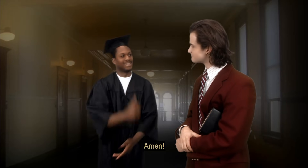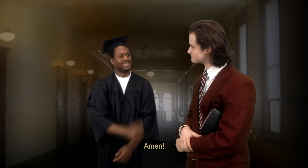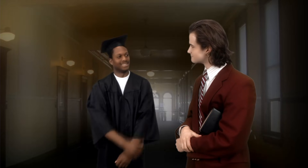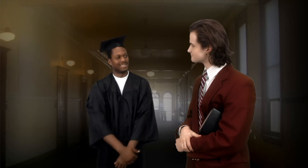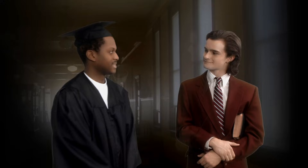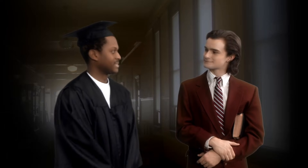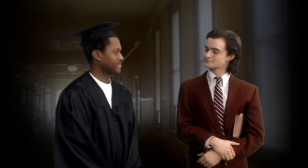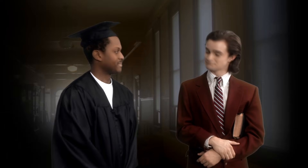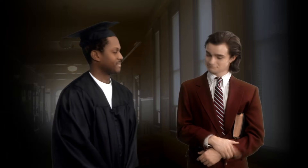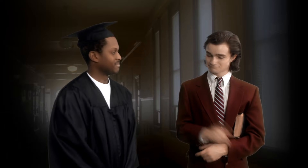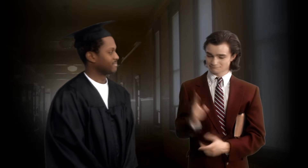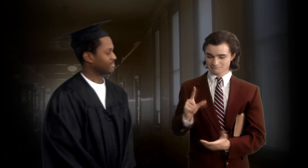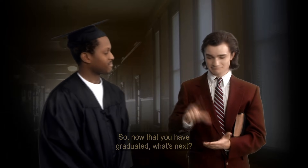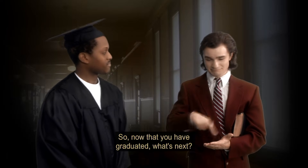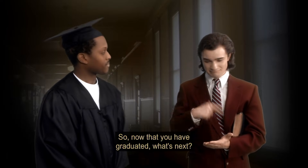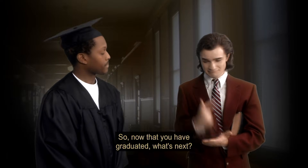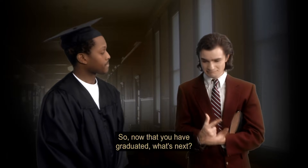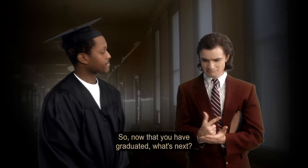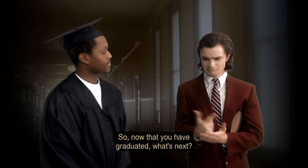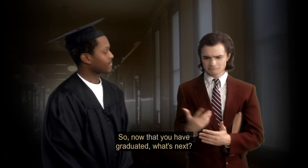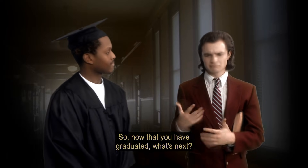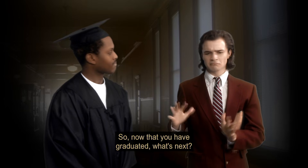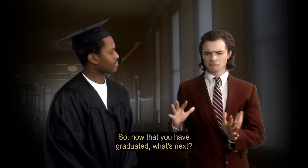Amen. So now that you've graduated,